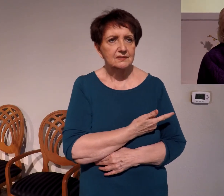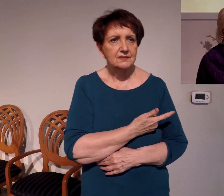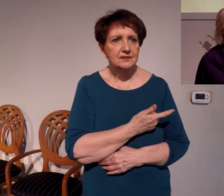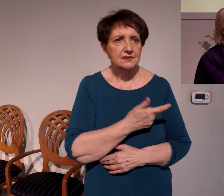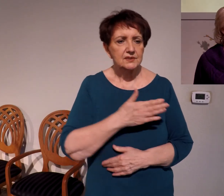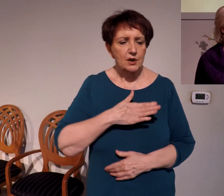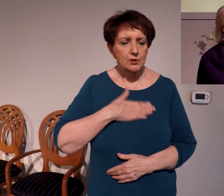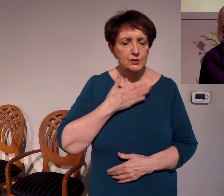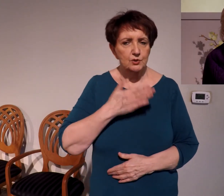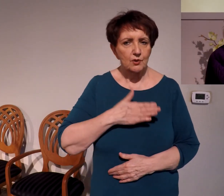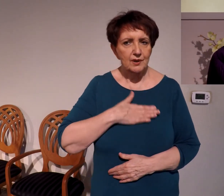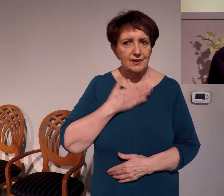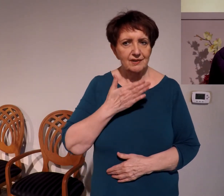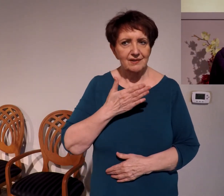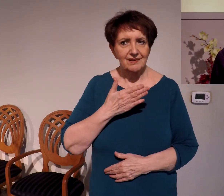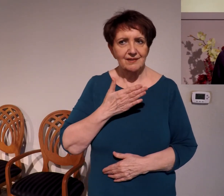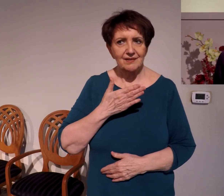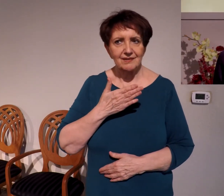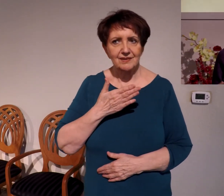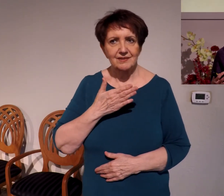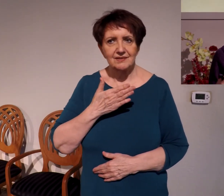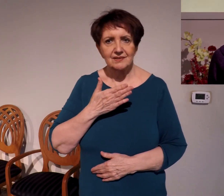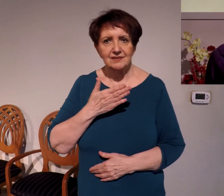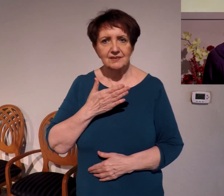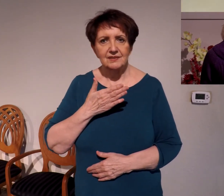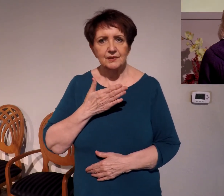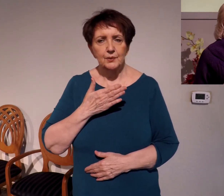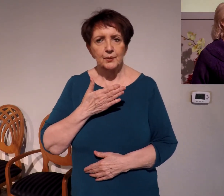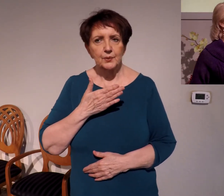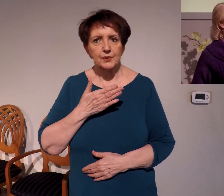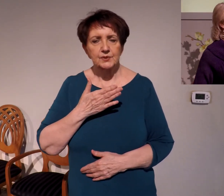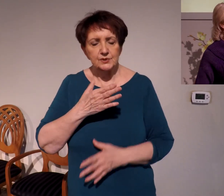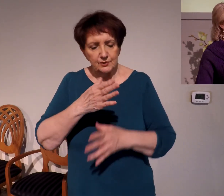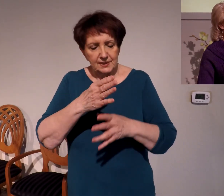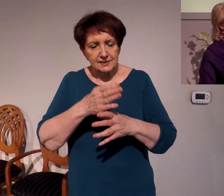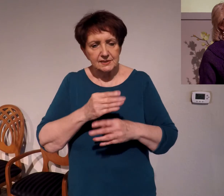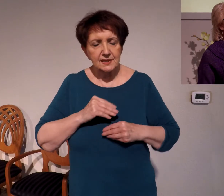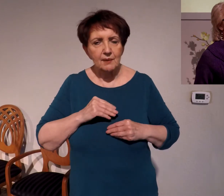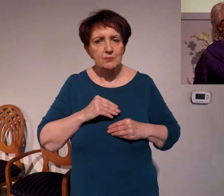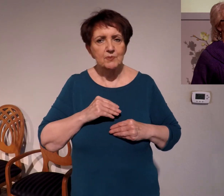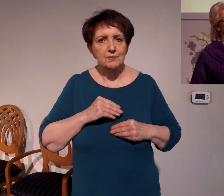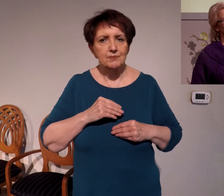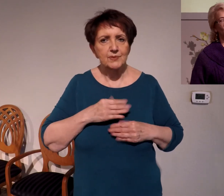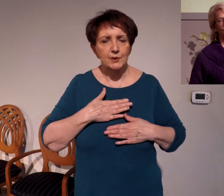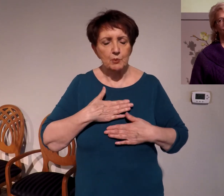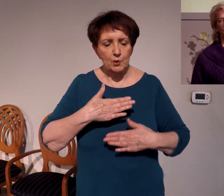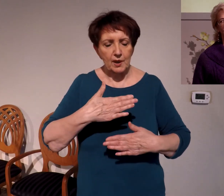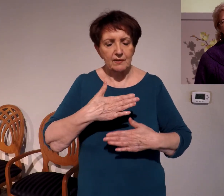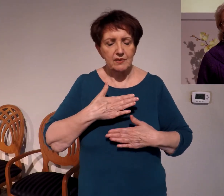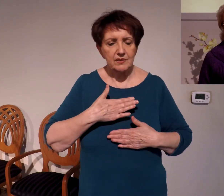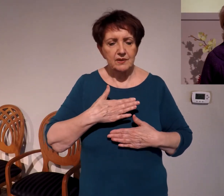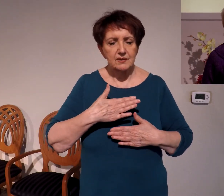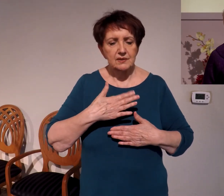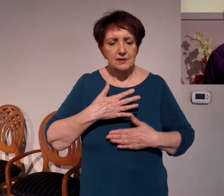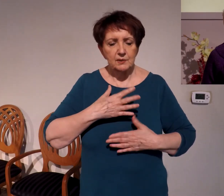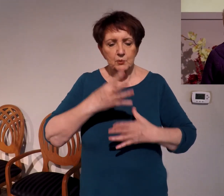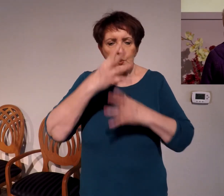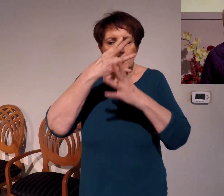and delight to not only receive that breath, but to breathe it out into our own